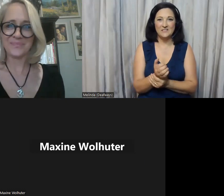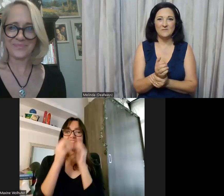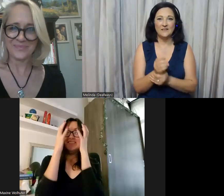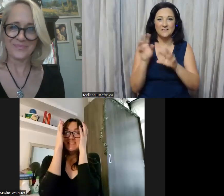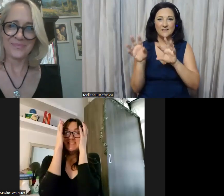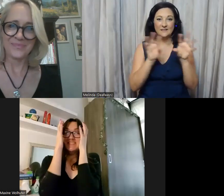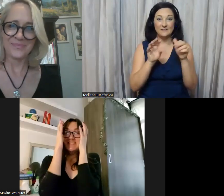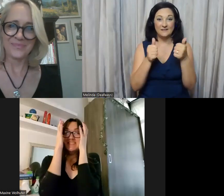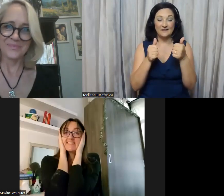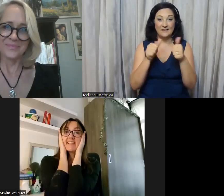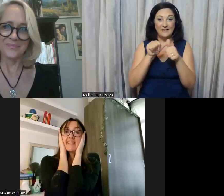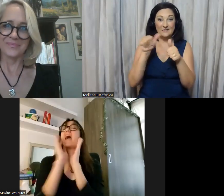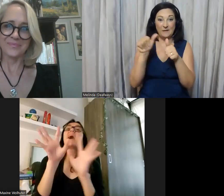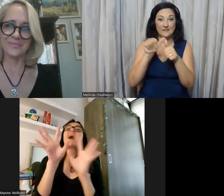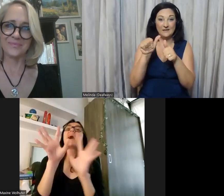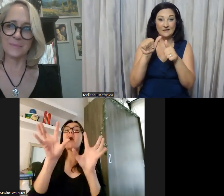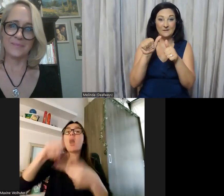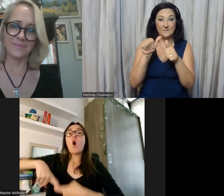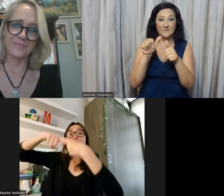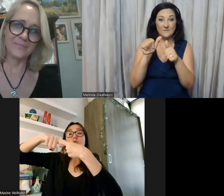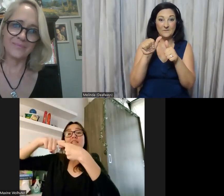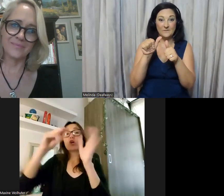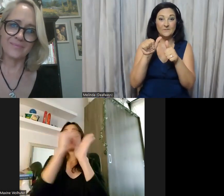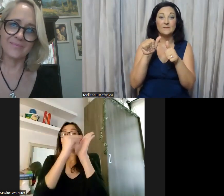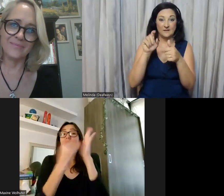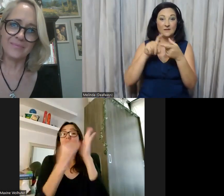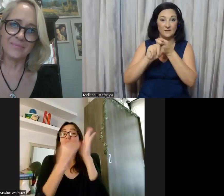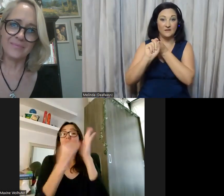gou kyk. So met anders gaan hy. Is it better?